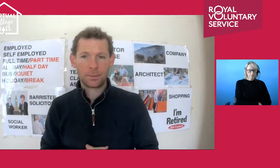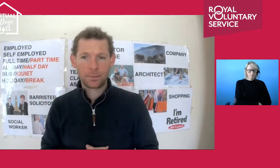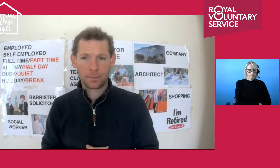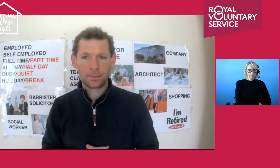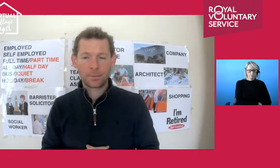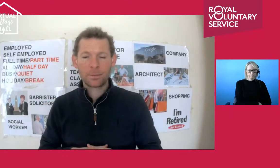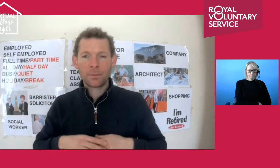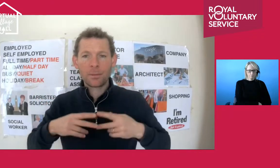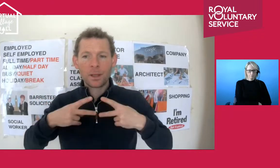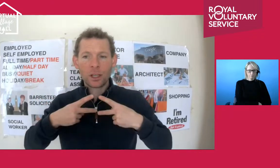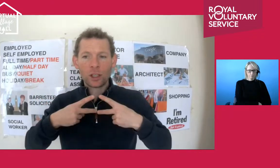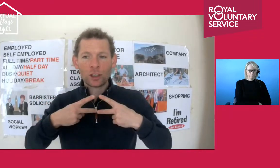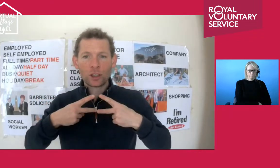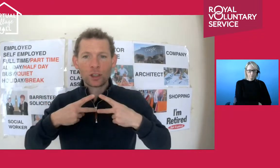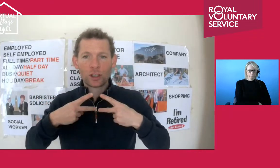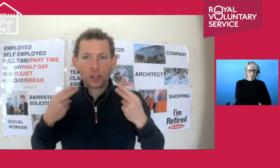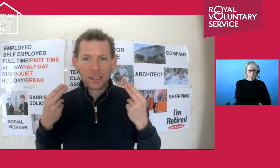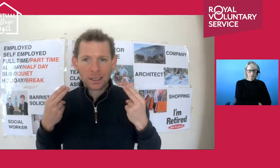Barrister,